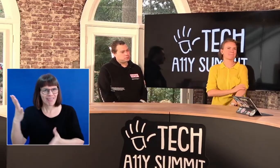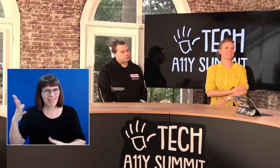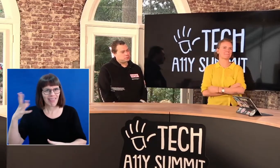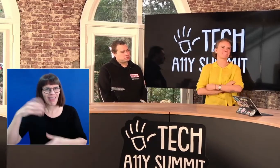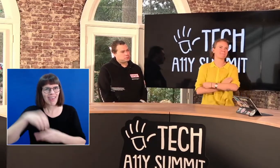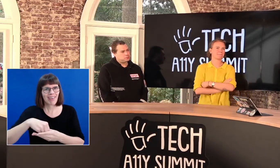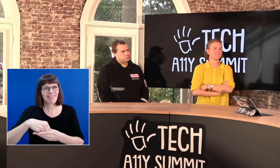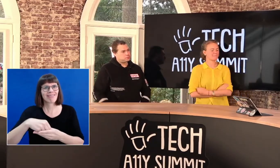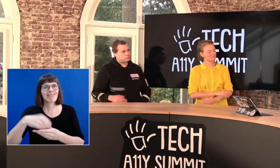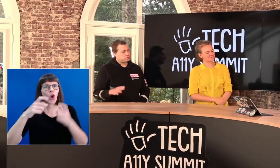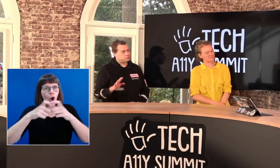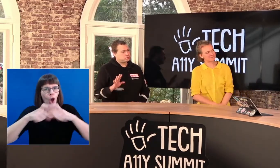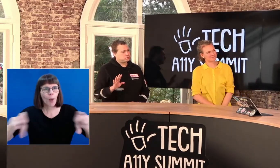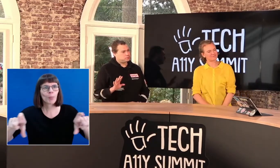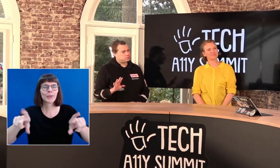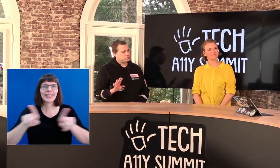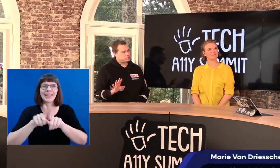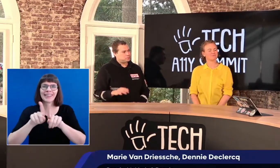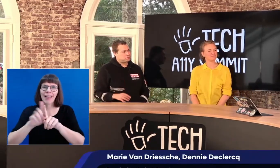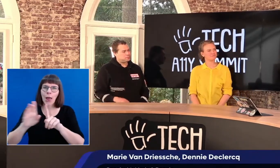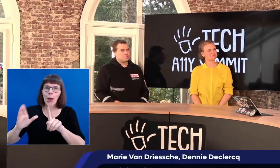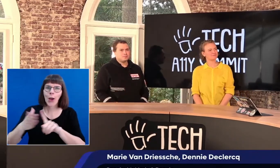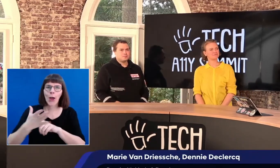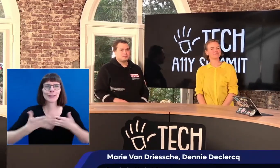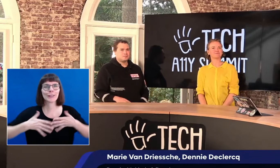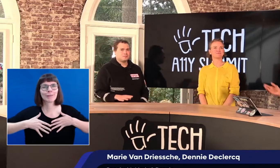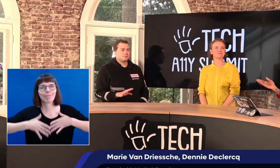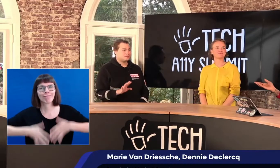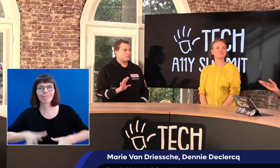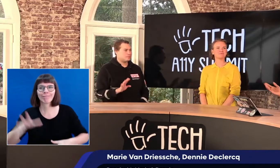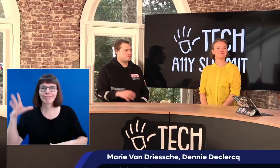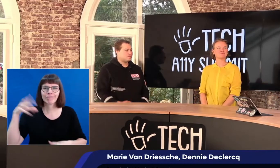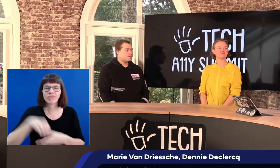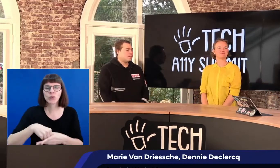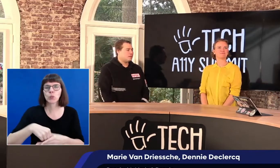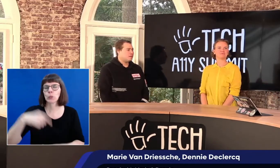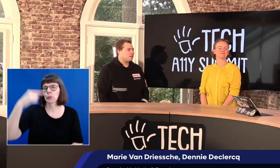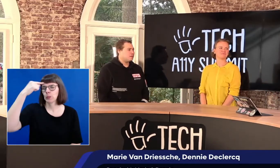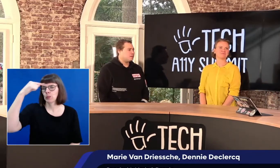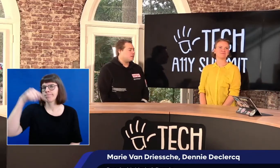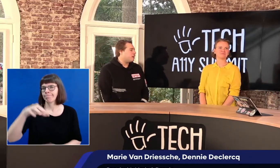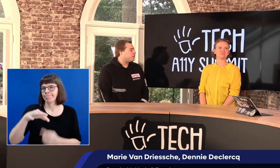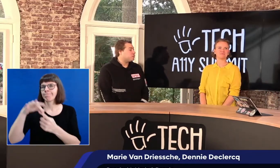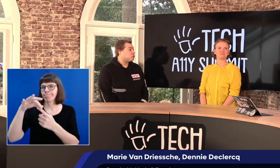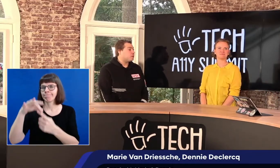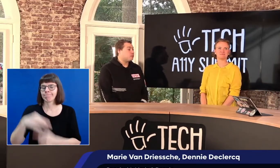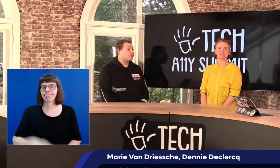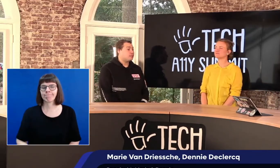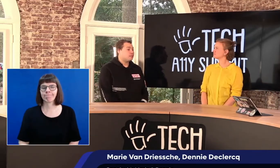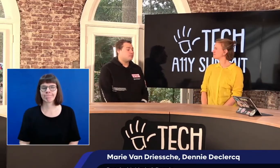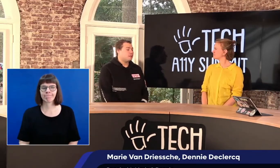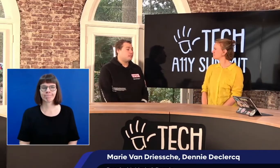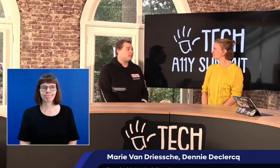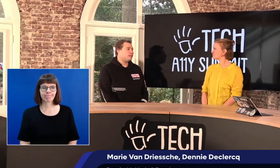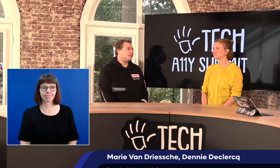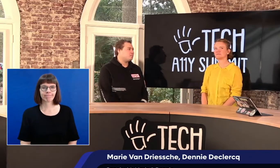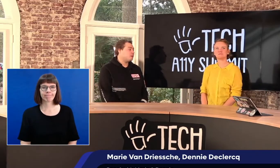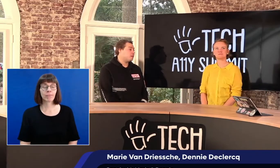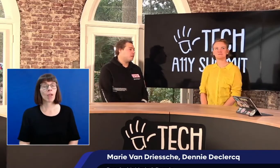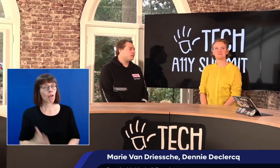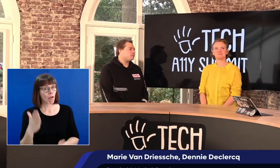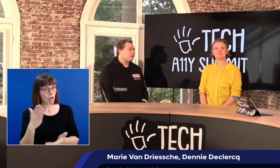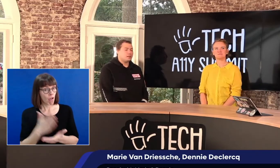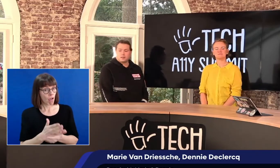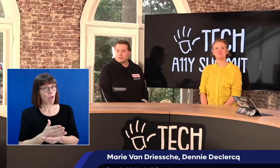something really to bear in mind. Yeah. Oh, that's actually spot on. Denny, you want to comment on that? Yeah, I want to comment on that. And as